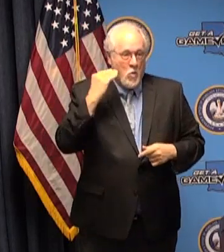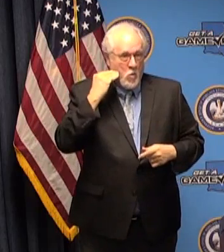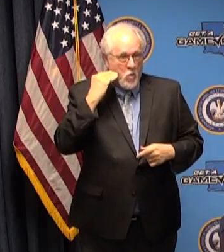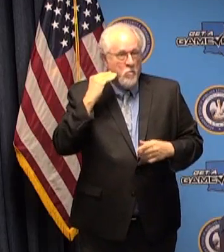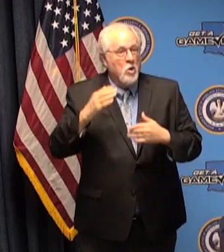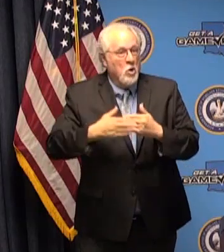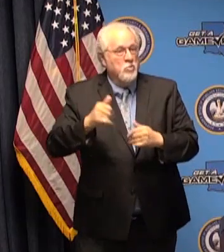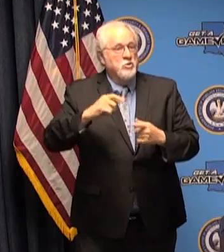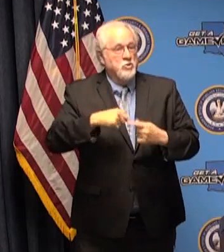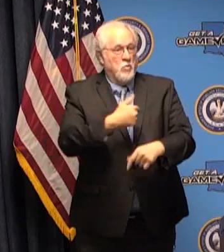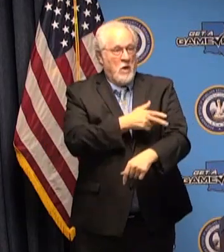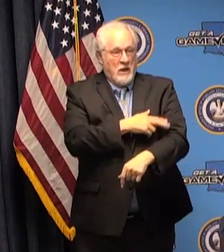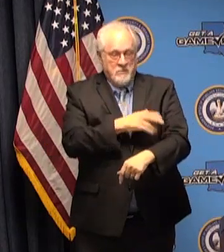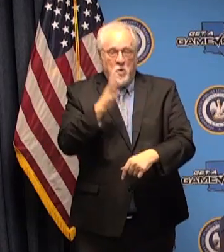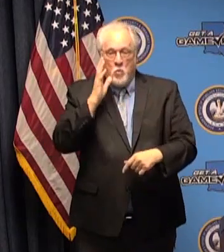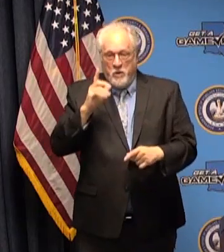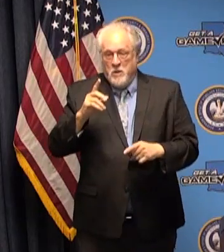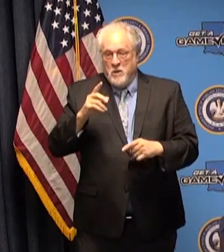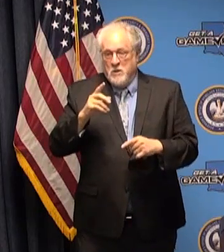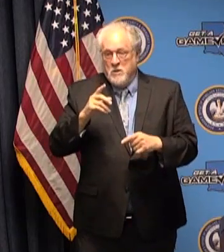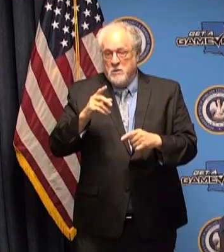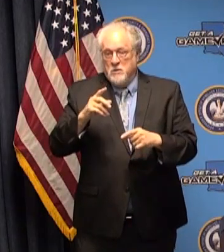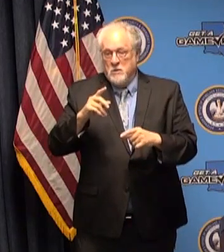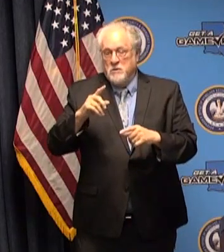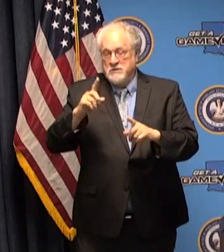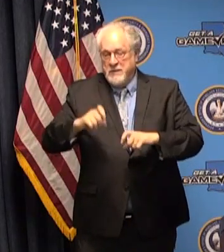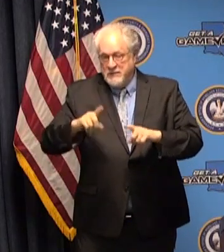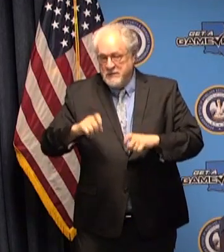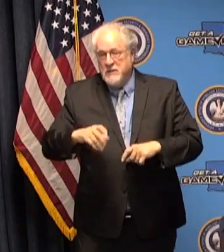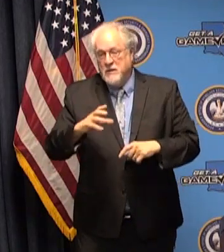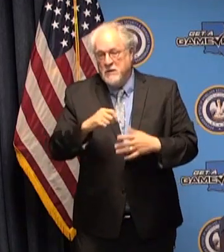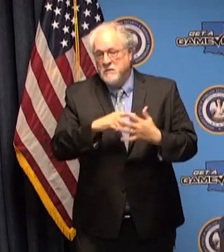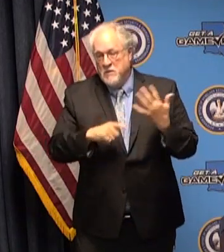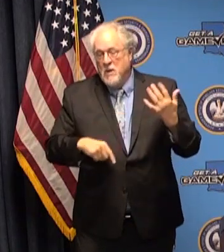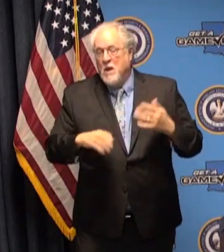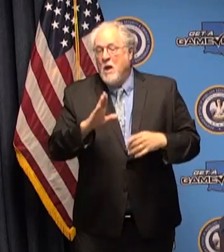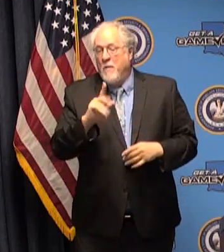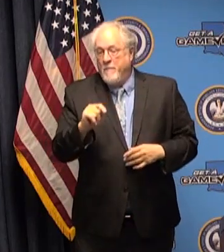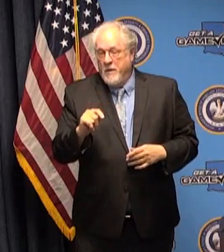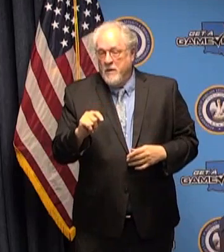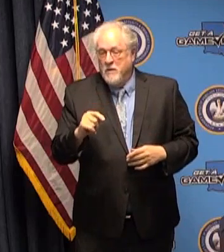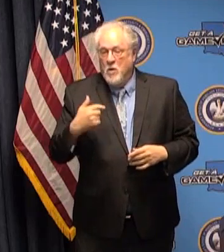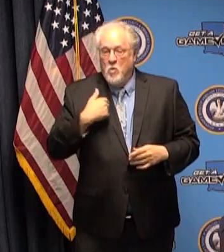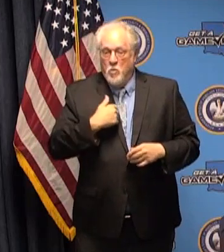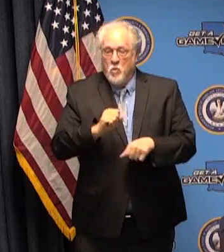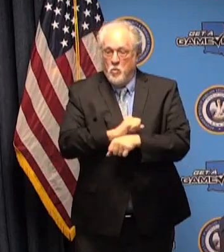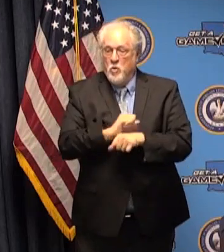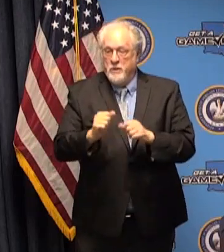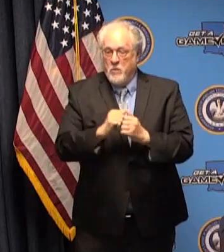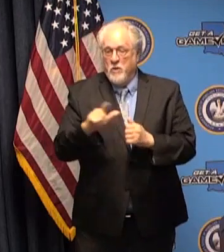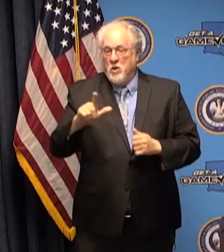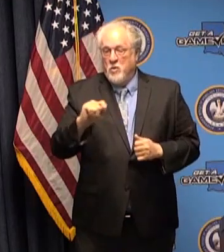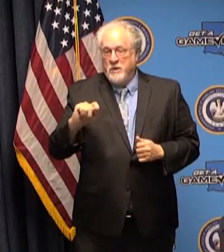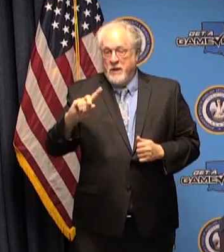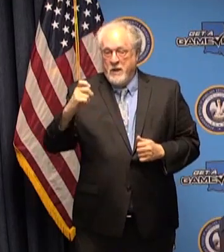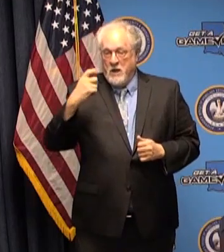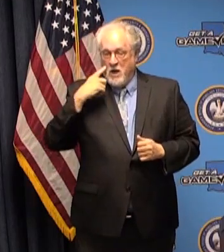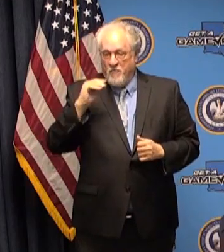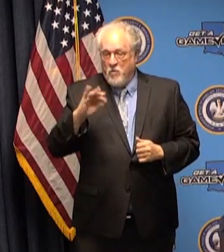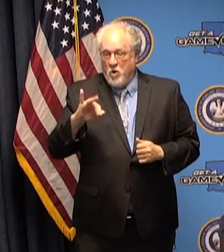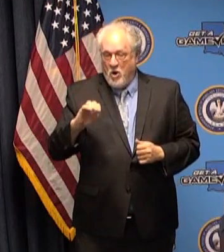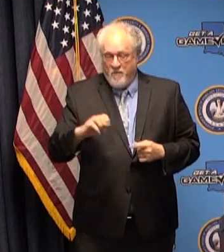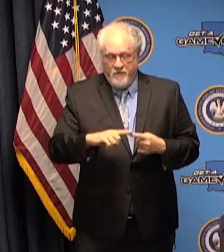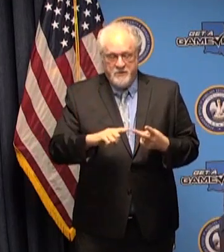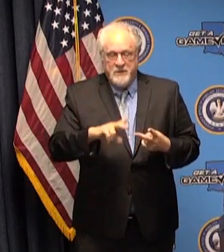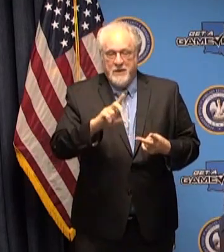live and closer to the hospitals where they're going to be tested and so forth. And so we are working with the Lieutenant Governor's Office,